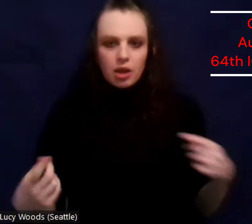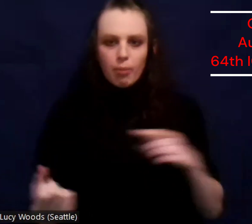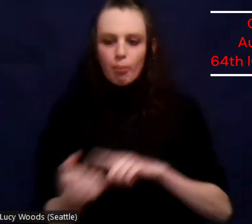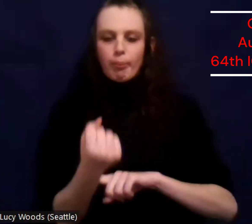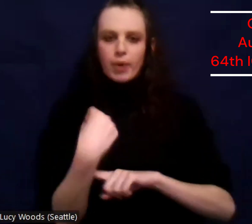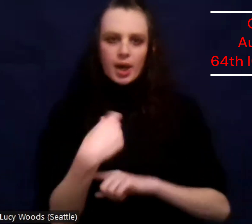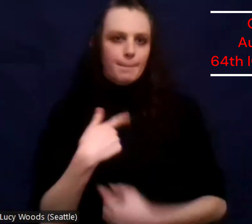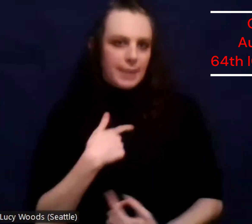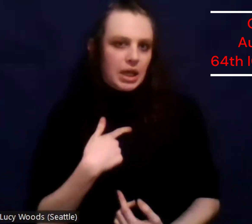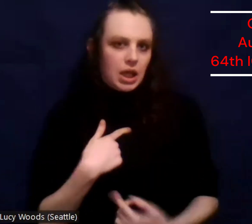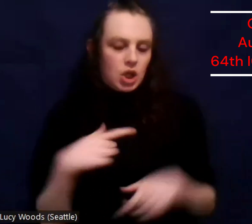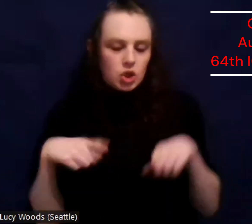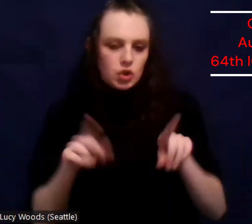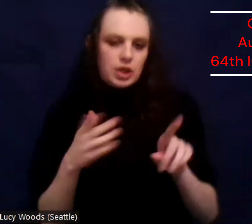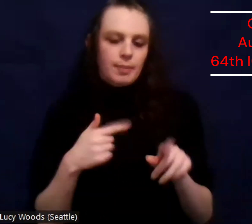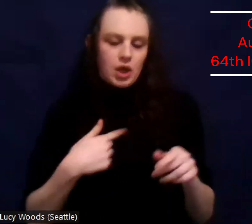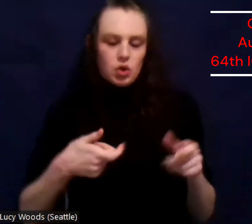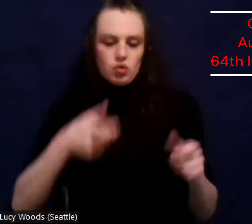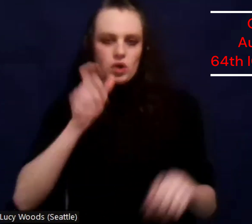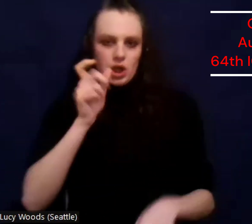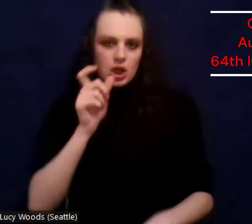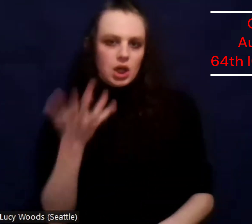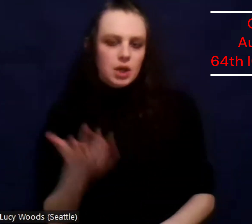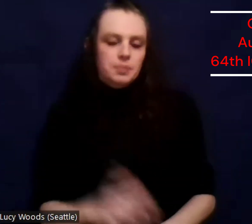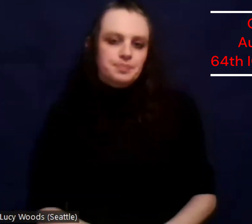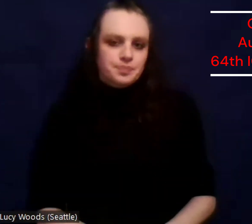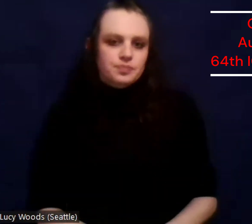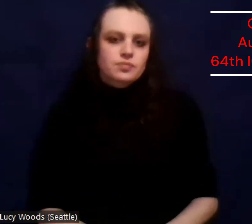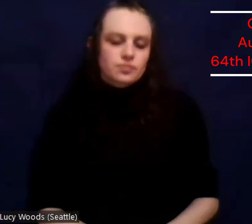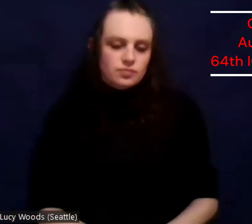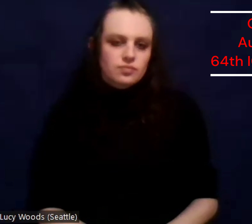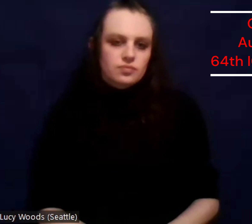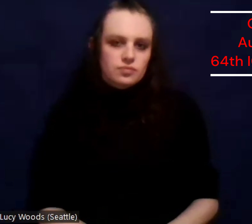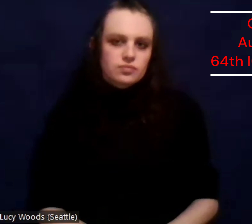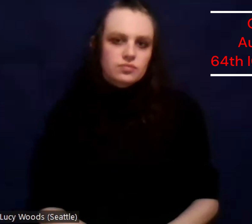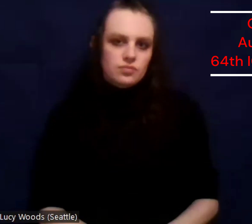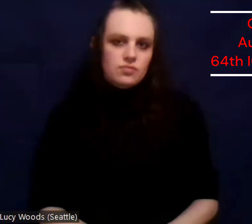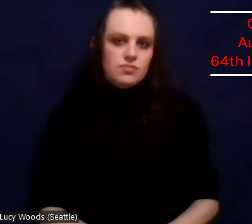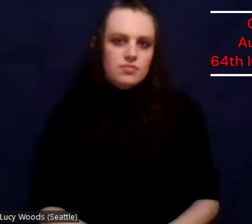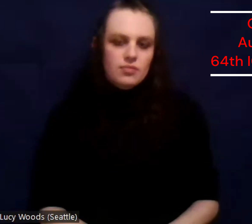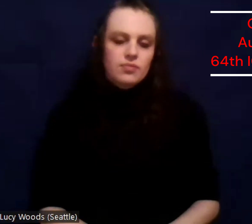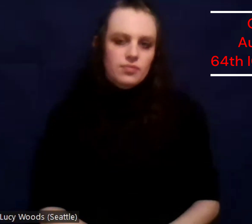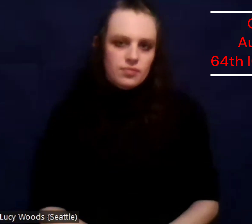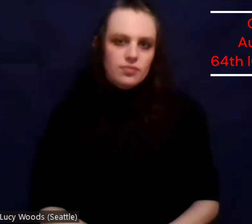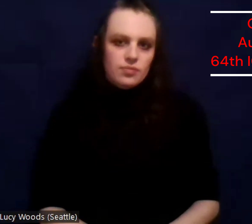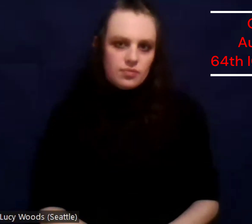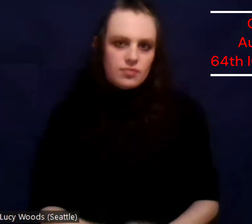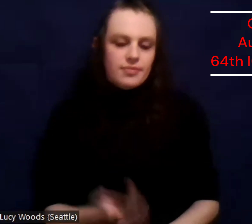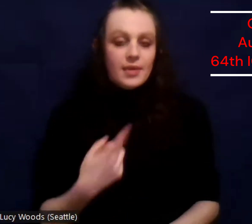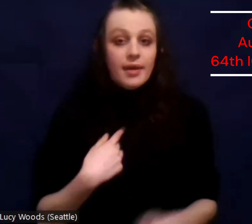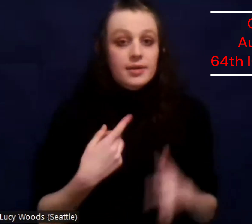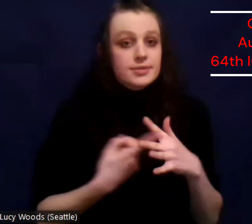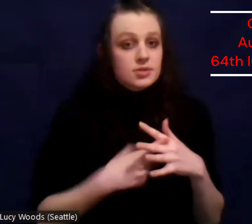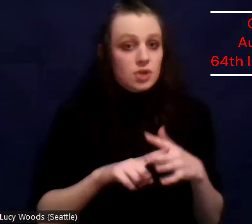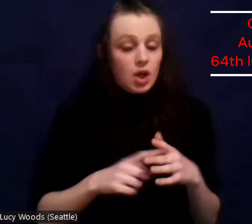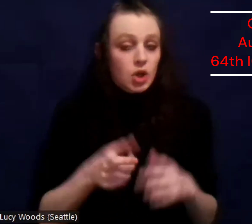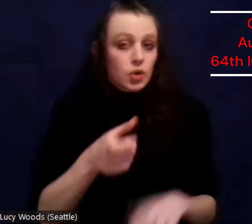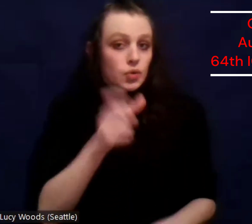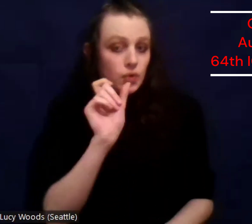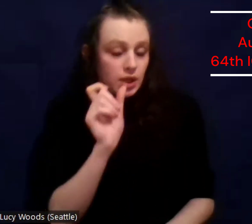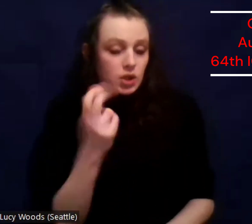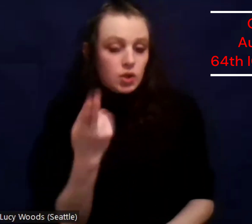the course of my drinking. Um, I started drinking heavily and using